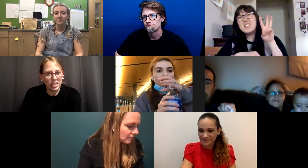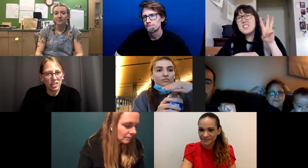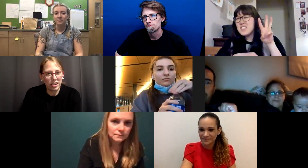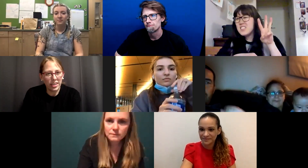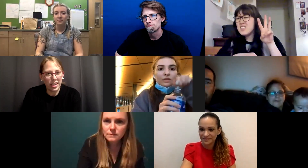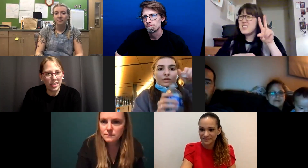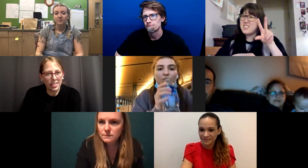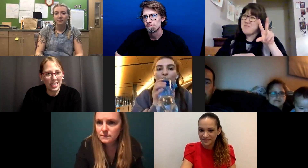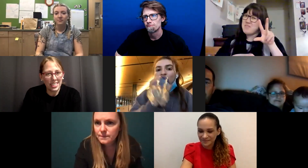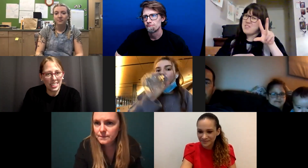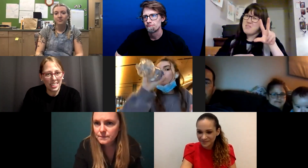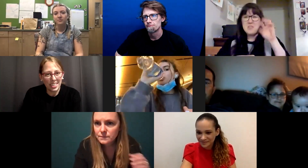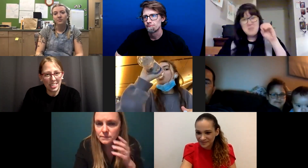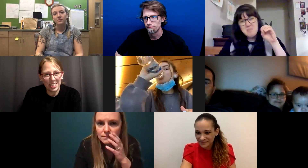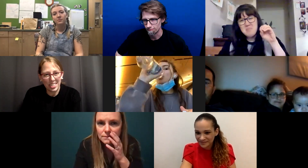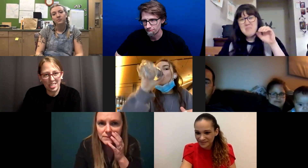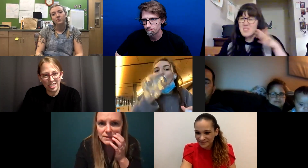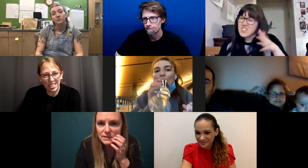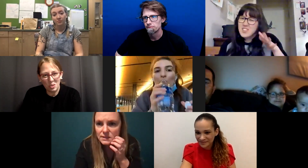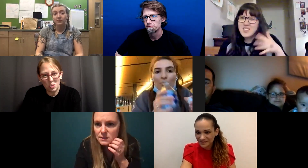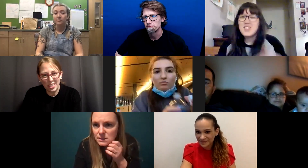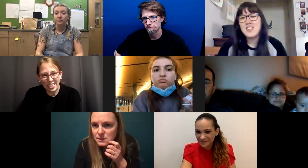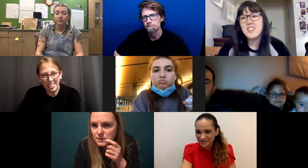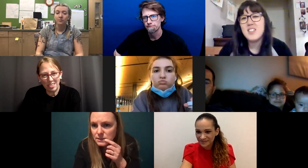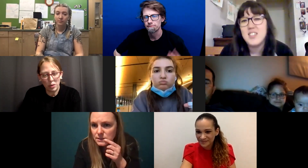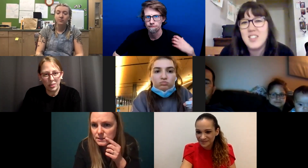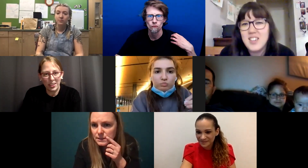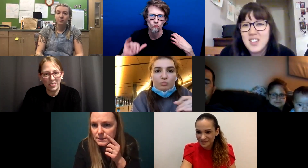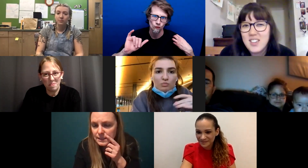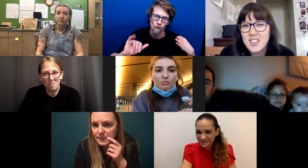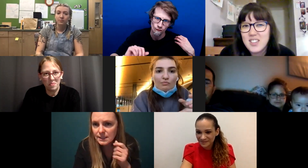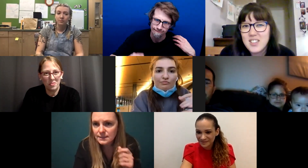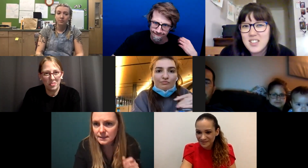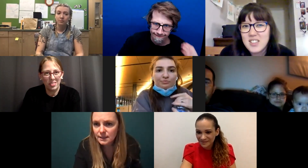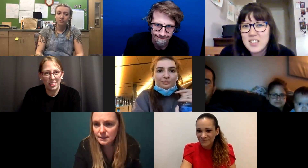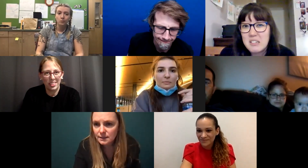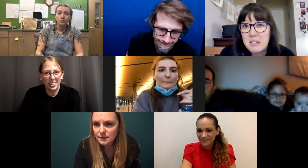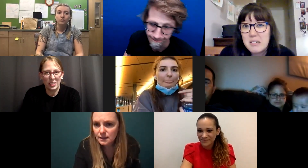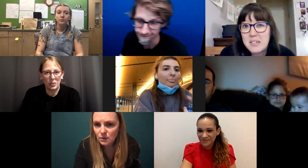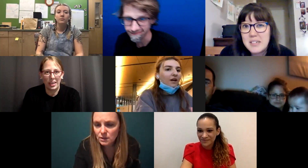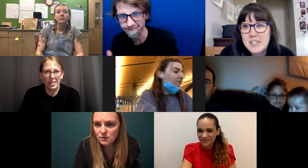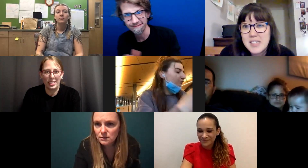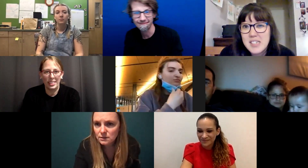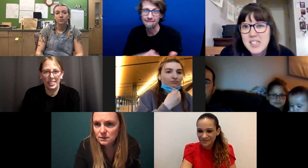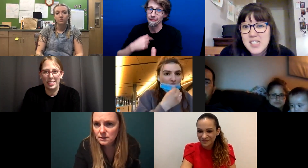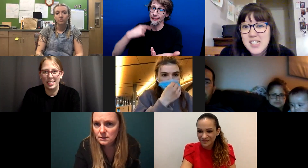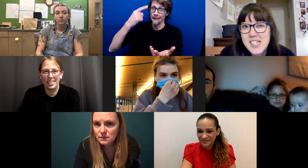I start at 6:30 usually, around there. Oh